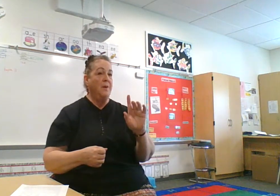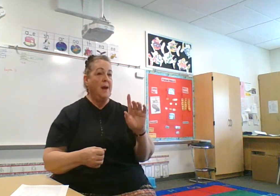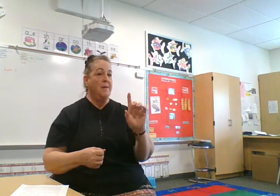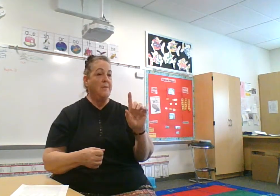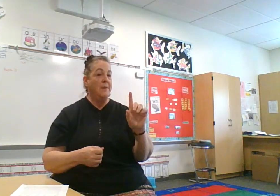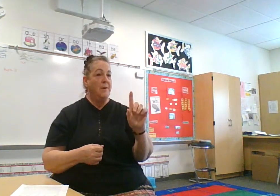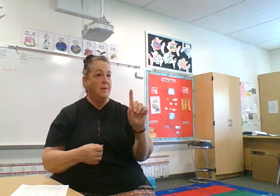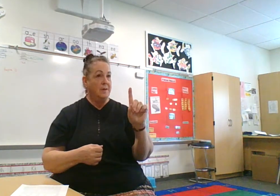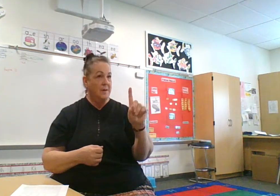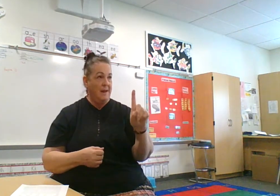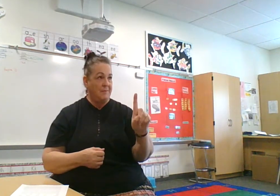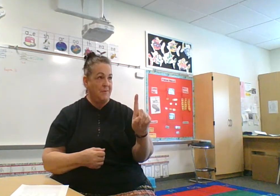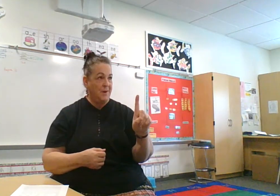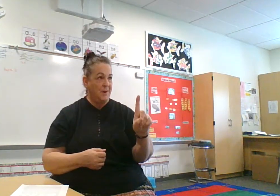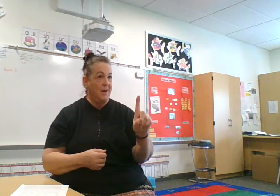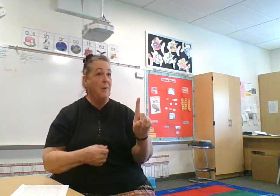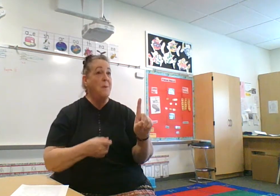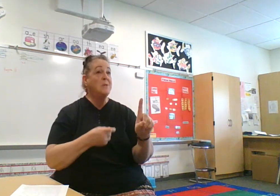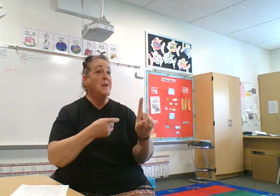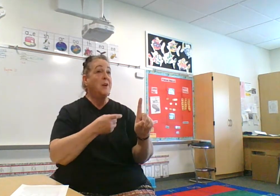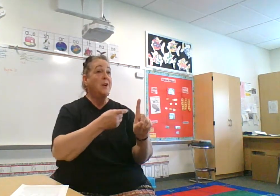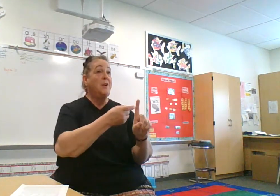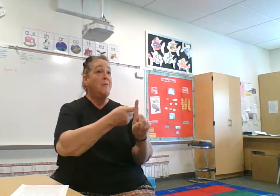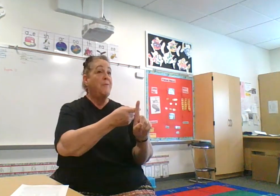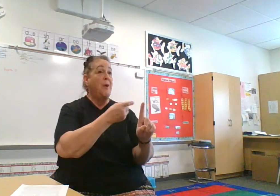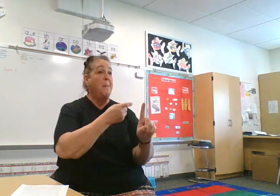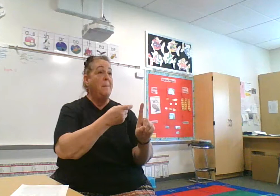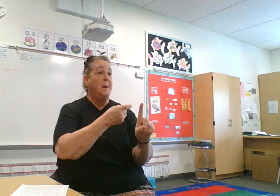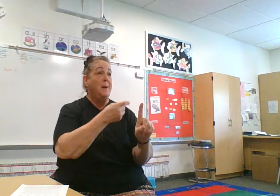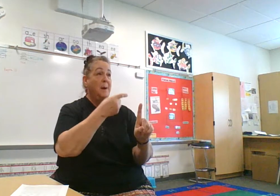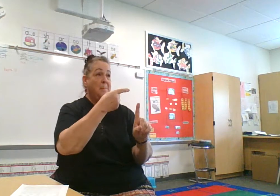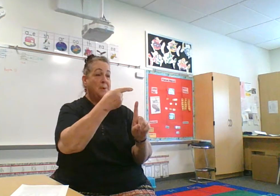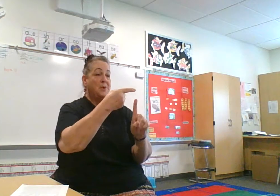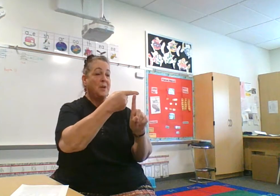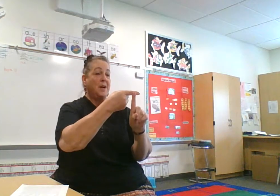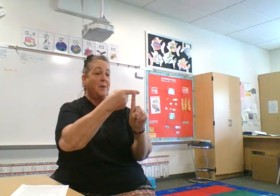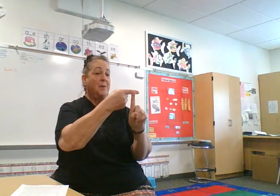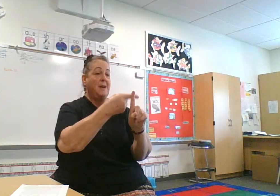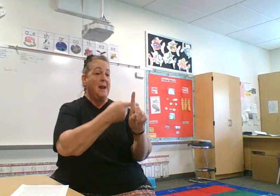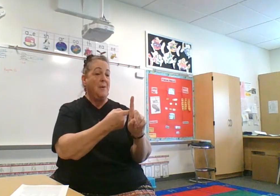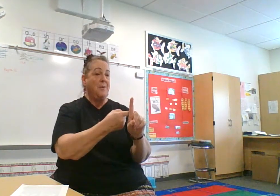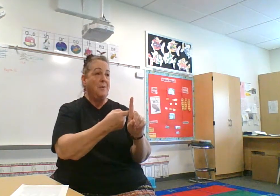have your left finger, almost like you're going to do from, but you're going to go down